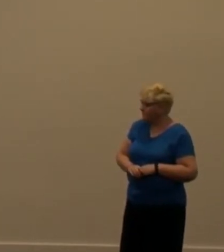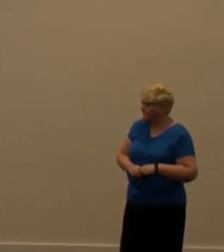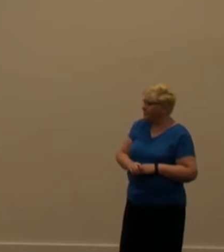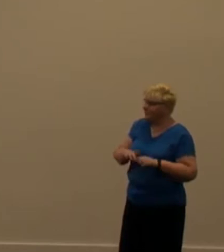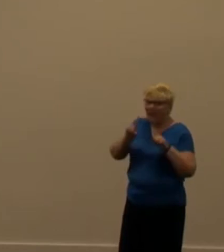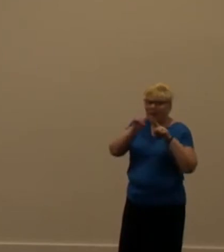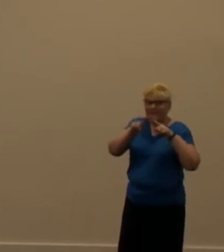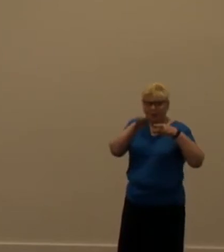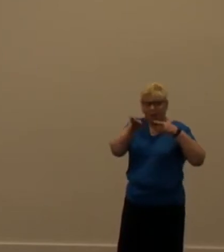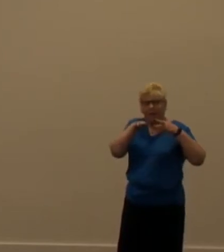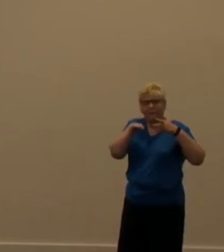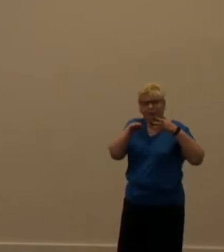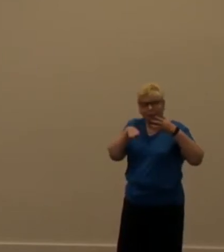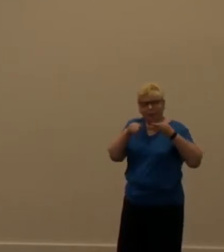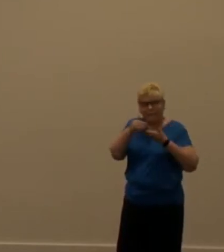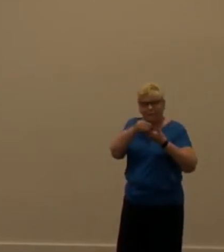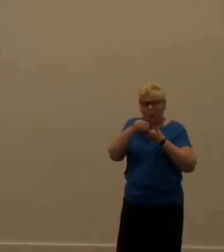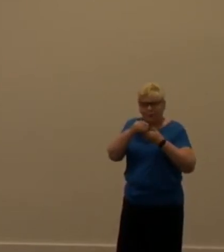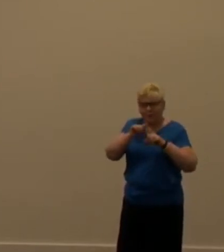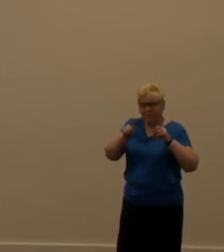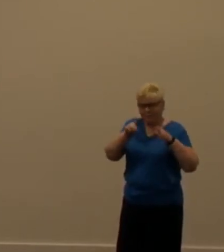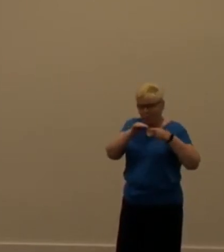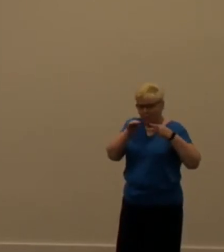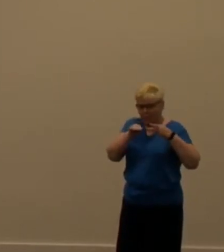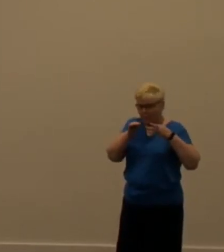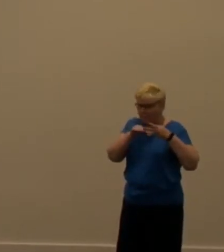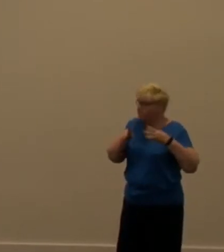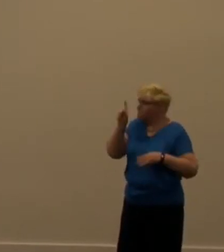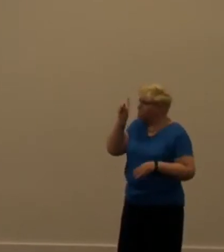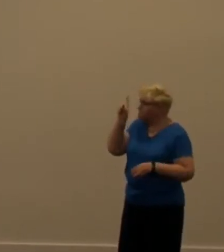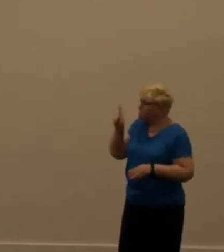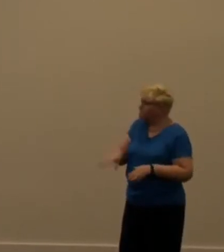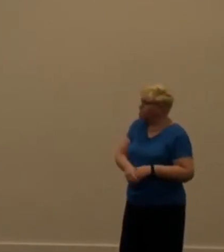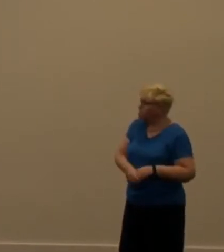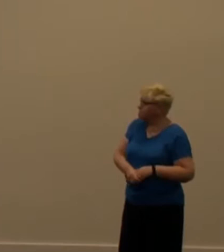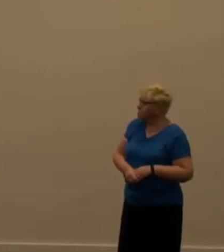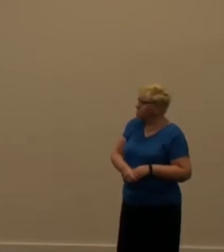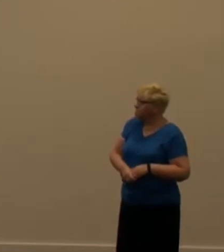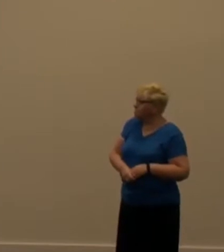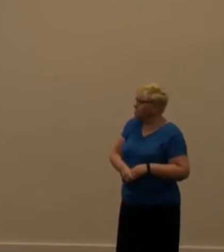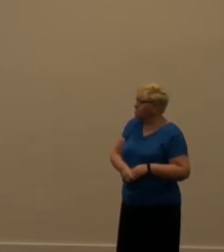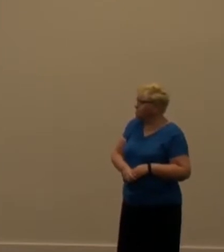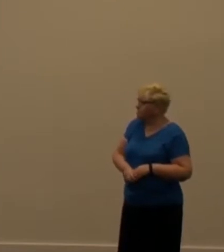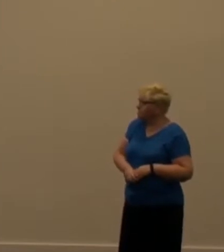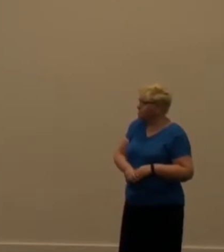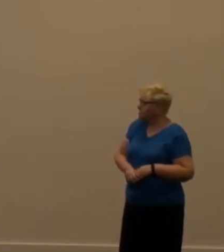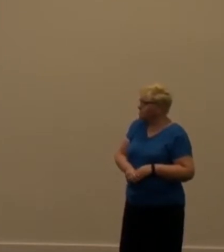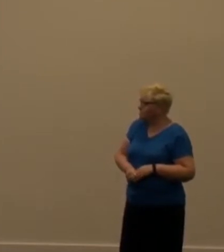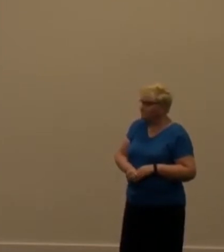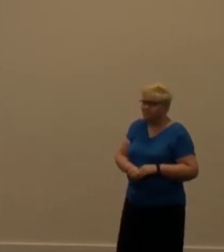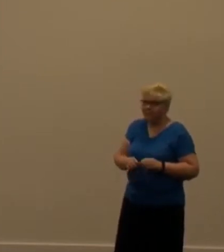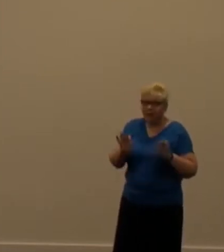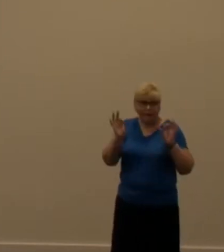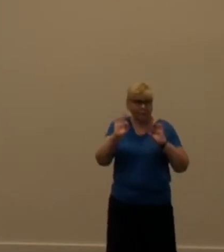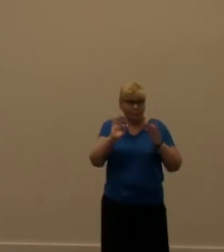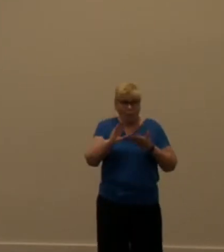gold sponsors, event, lunch, accessibility sponsor, and data analytics sponsor, squared up. Without the sponsors,